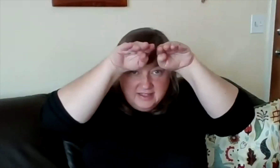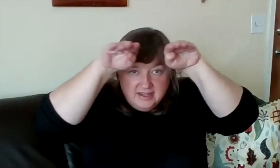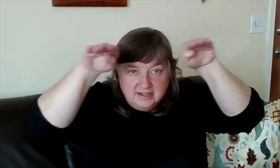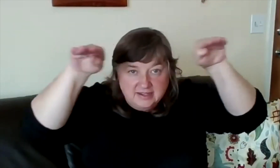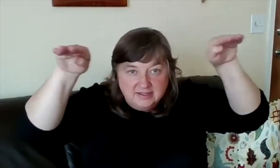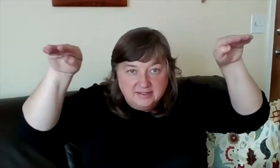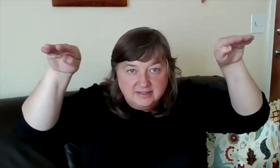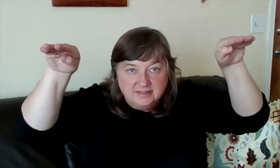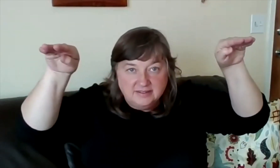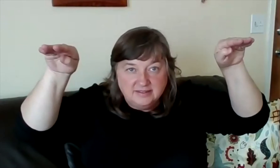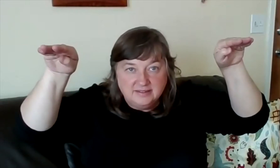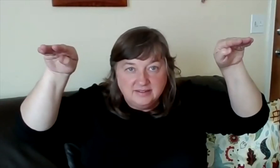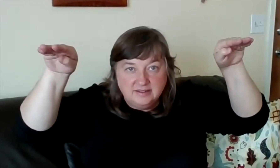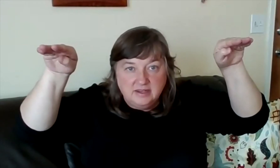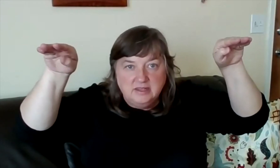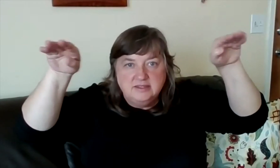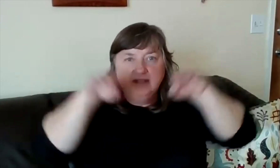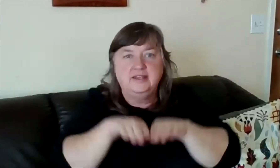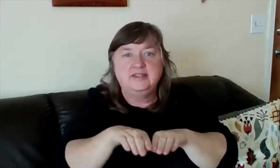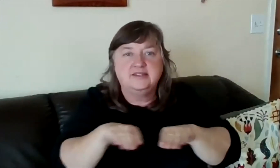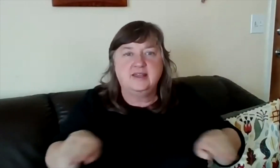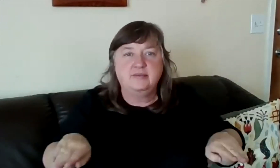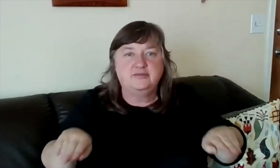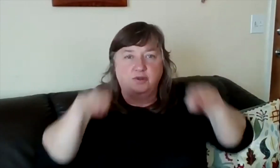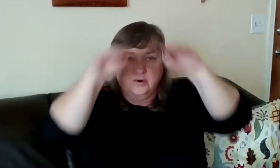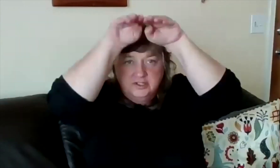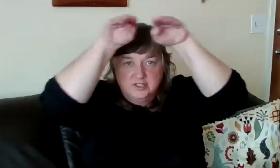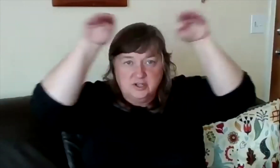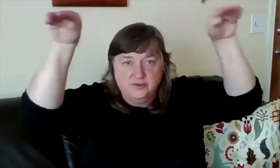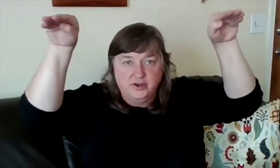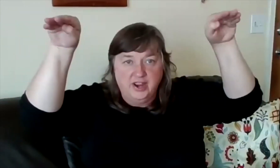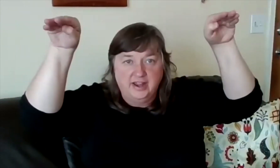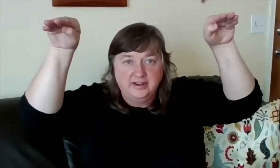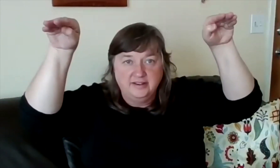ceiling. Ceiling is the same as floor, it's just over your head.